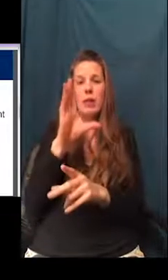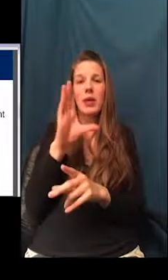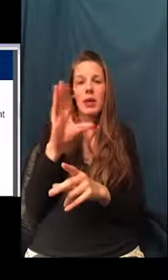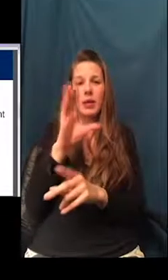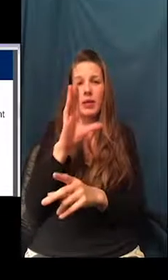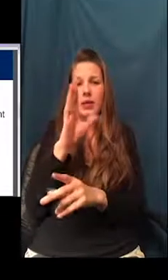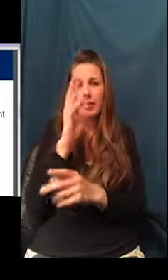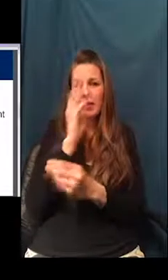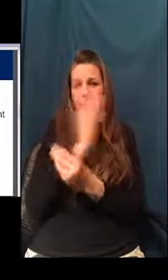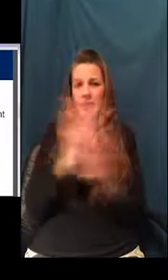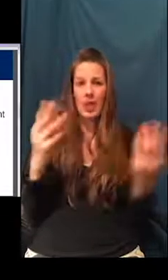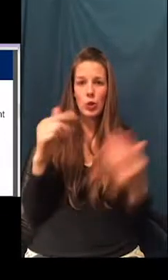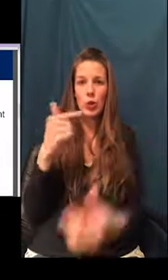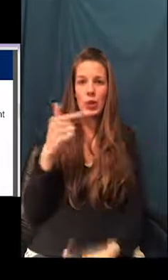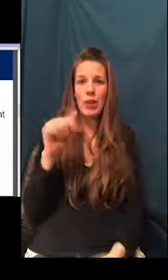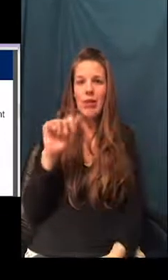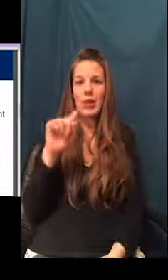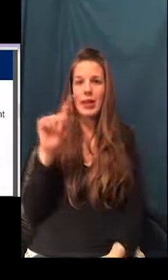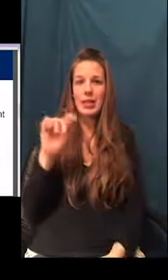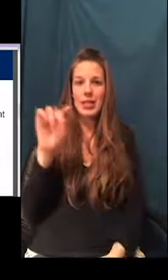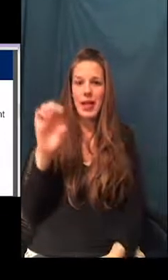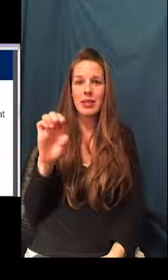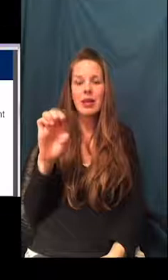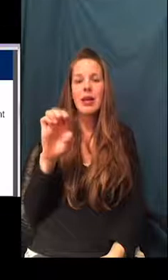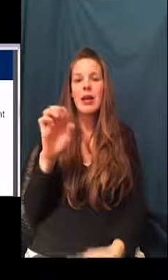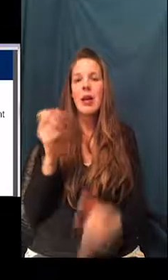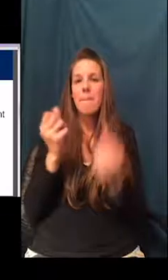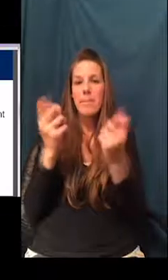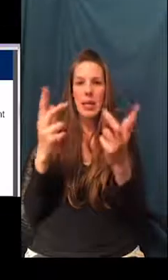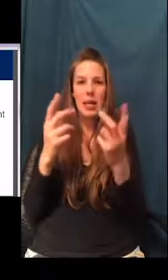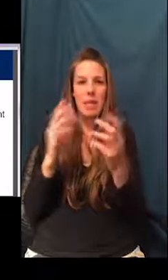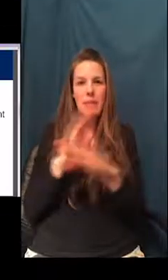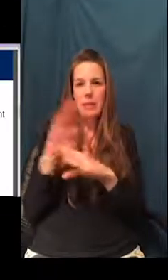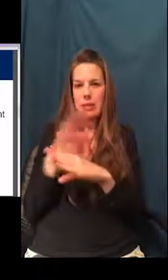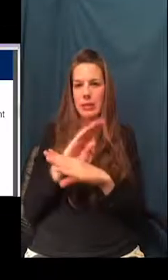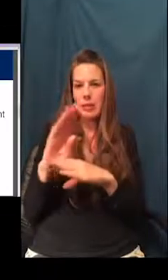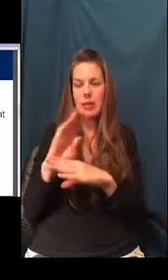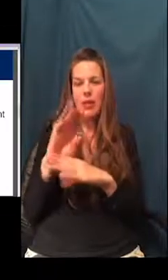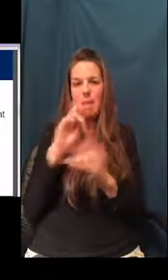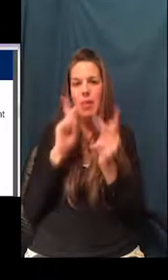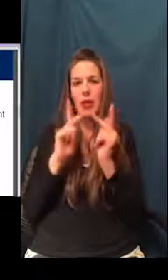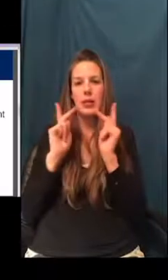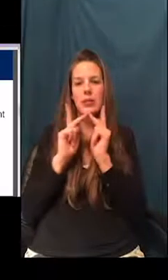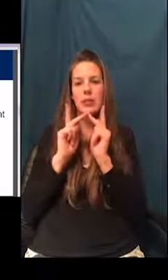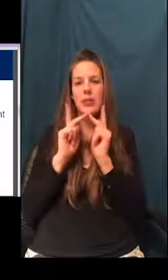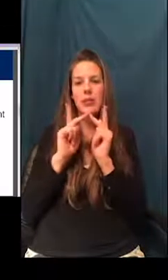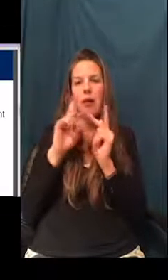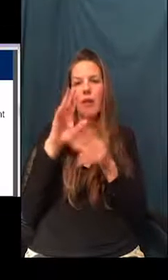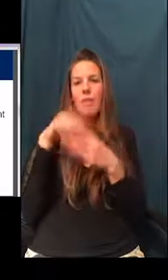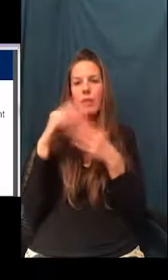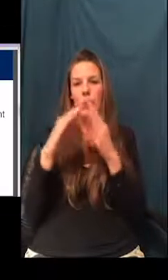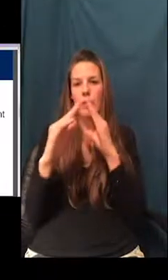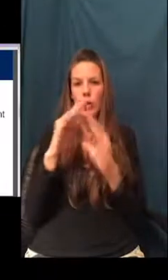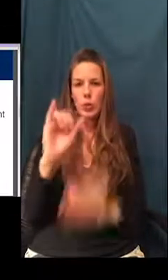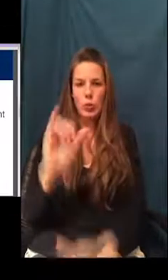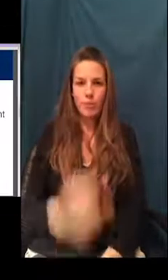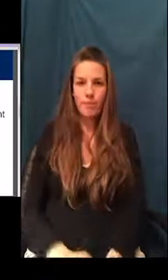to the Gazette and to many businesses and places in the community.